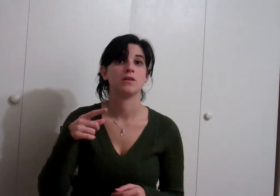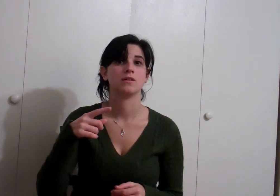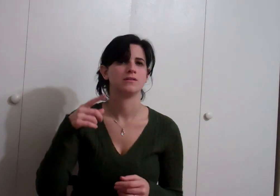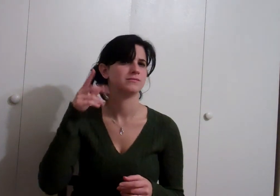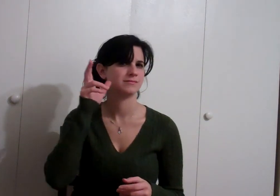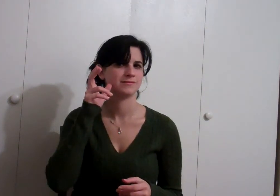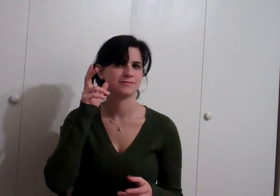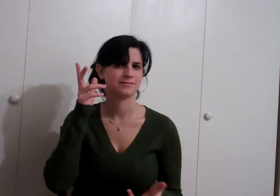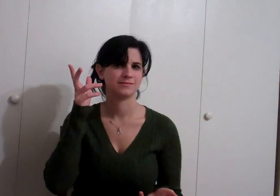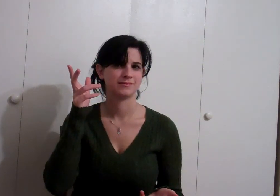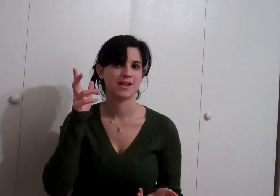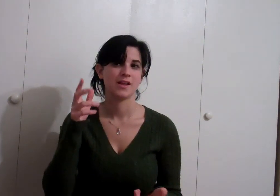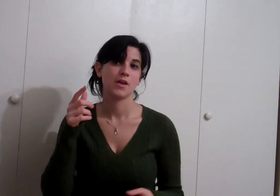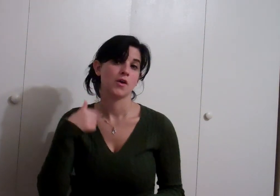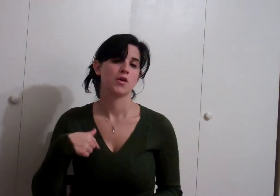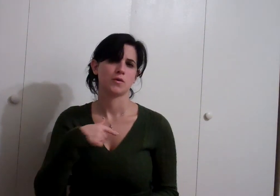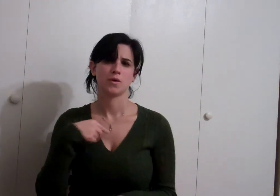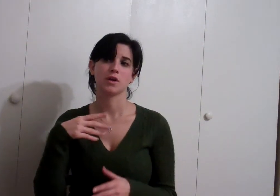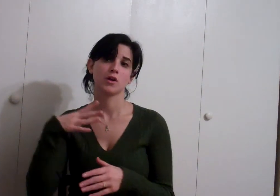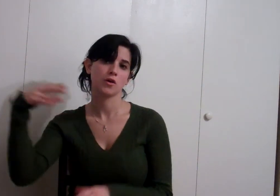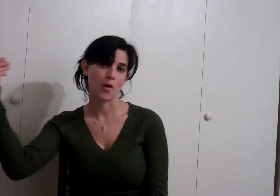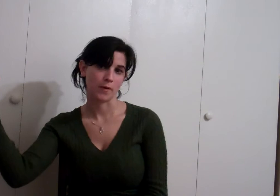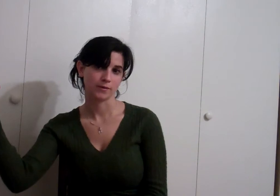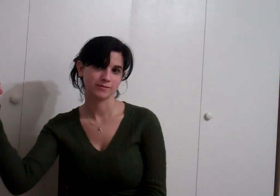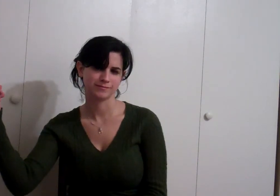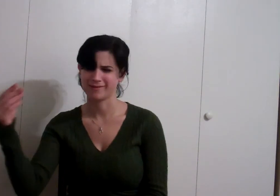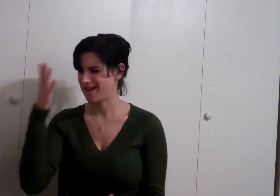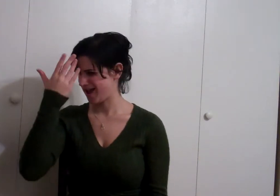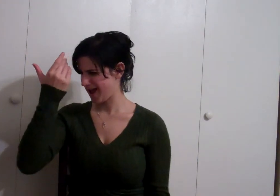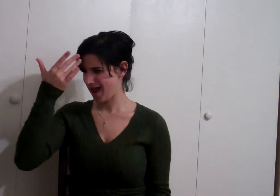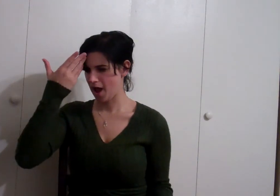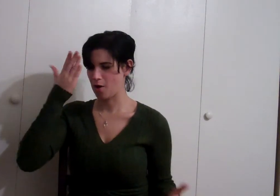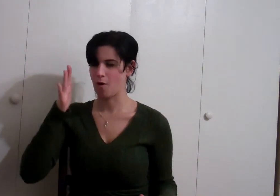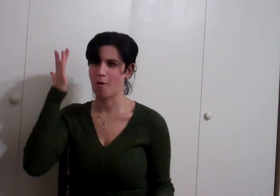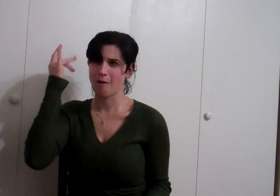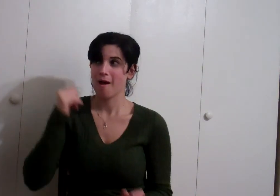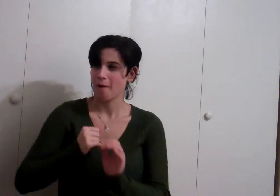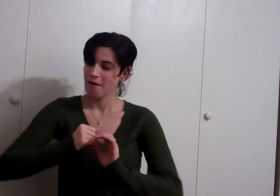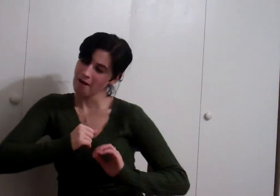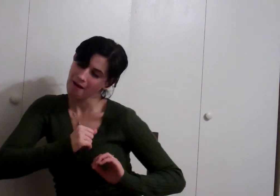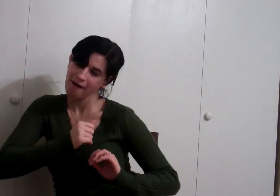I'm leaning into you. Why not? We're going to go. At least you're not kissing. That's a Benetton